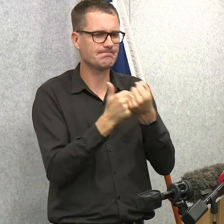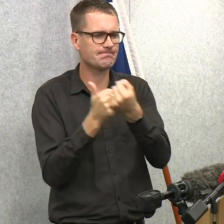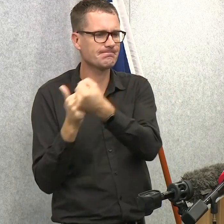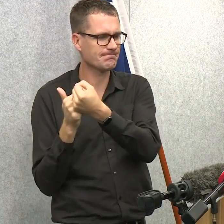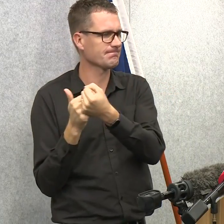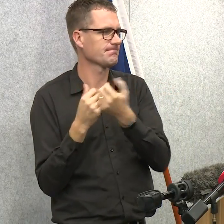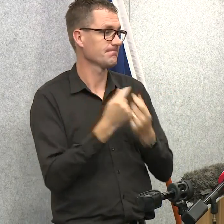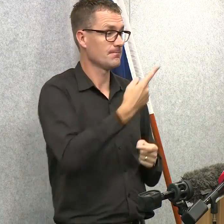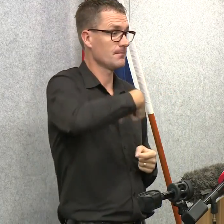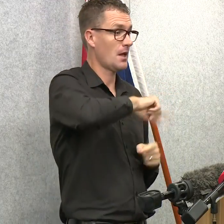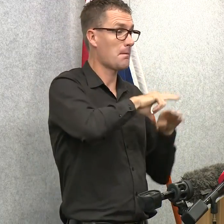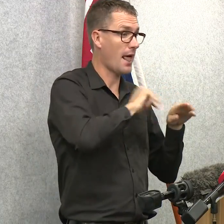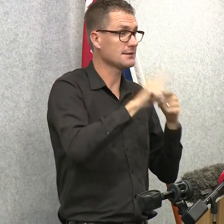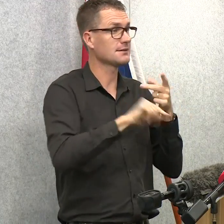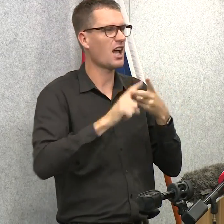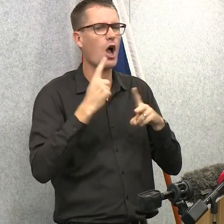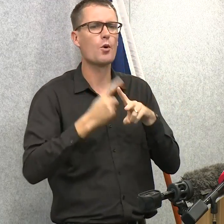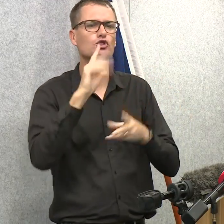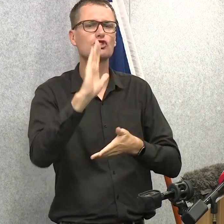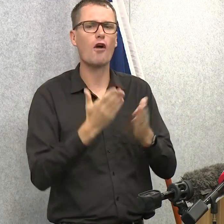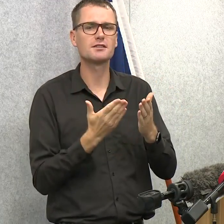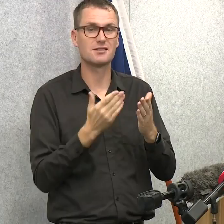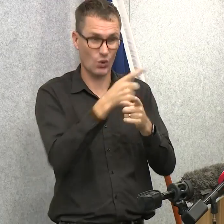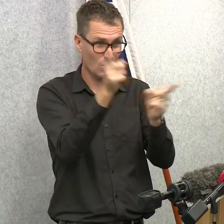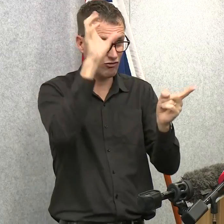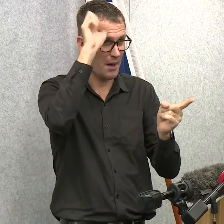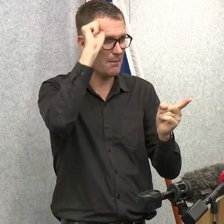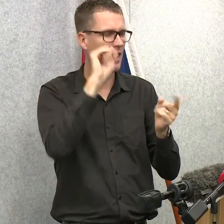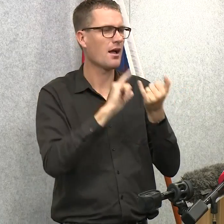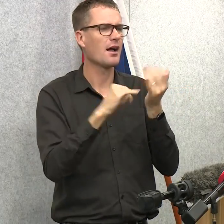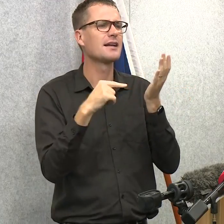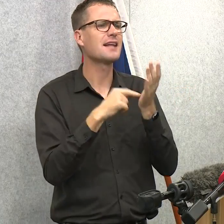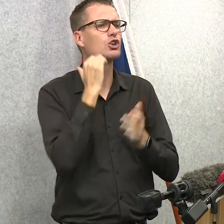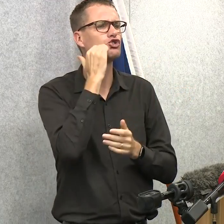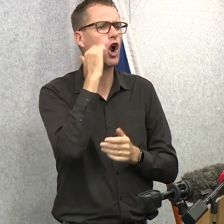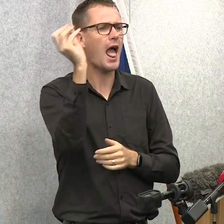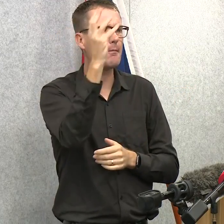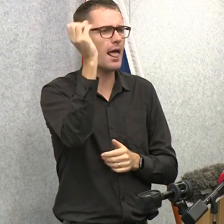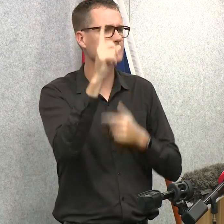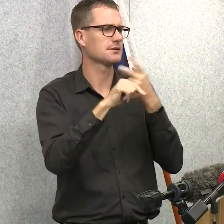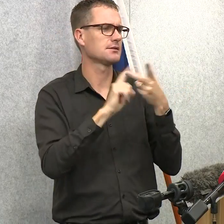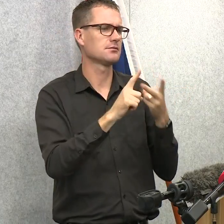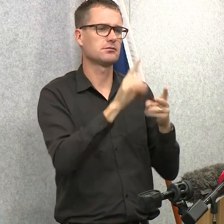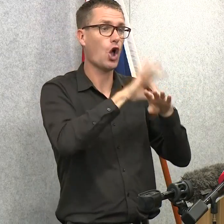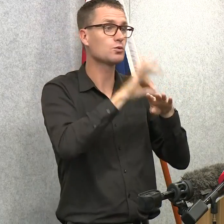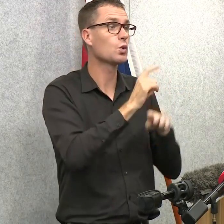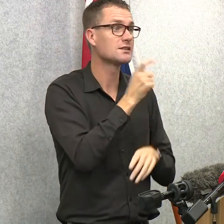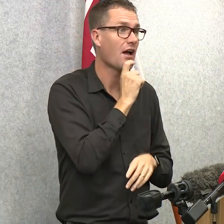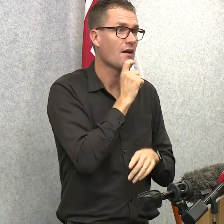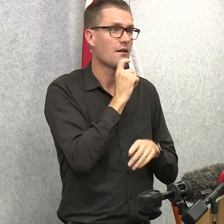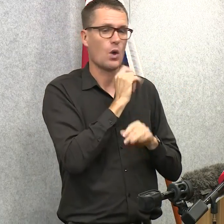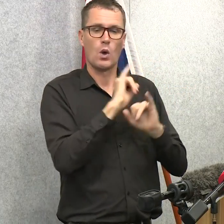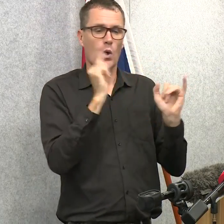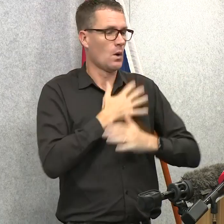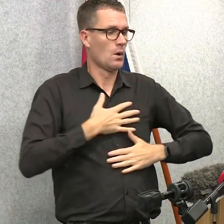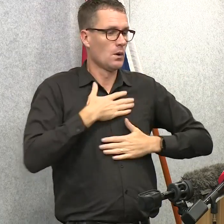services. You know, you please remember what St. John's Ambulance and others, people at the hospital, have had to go through. So you're right to